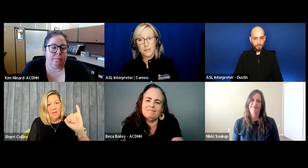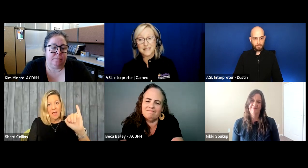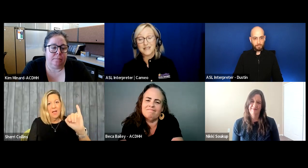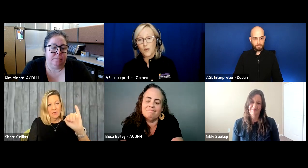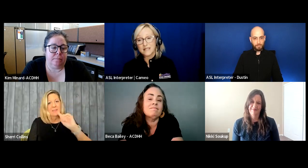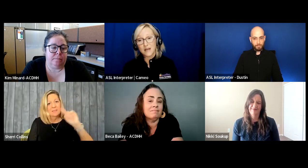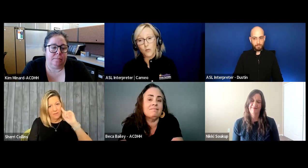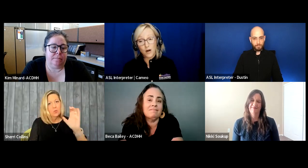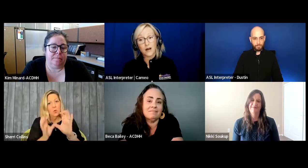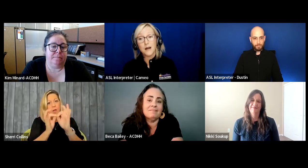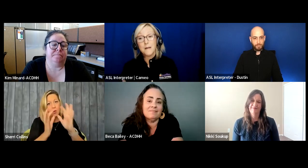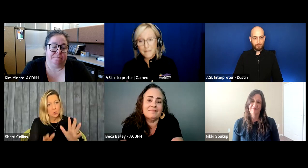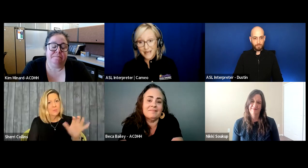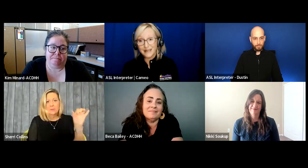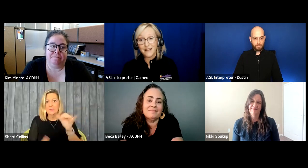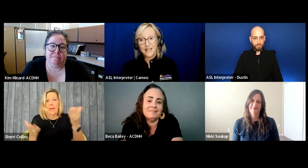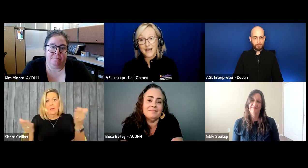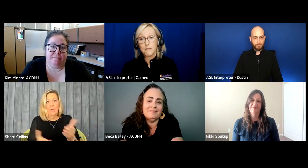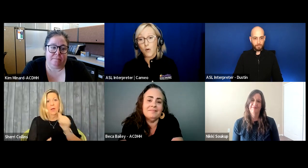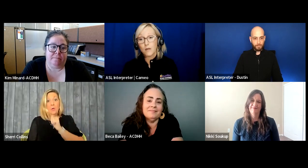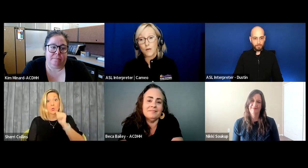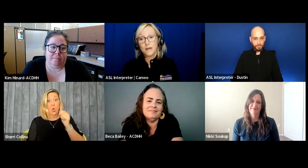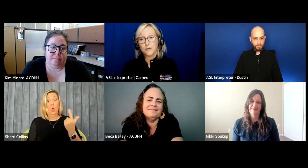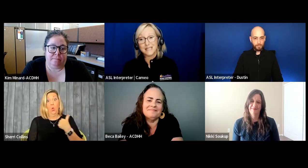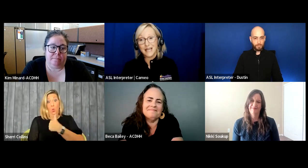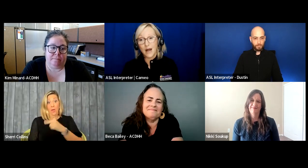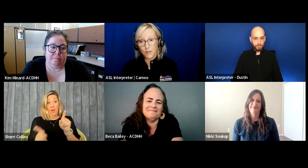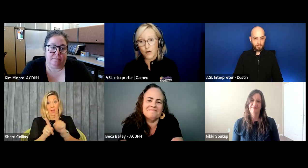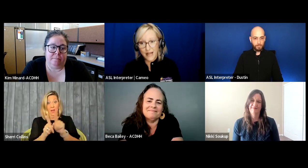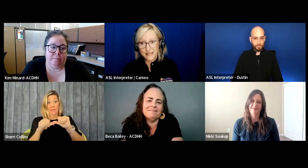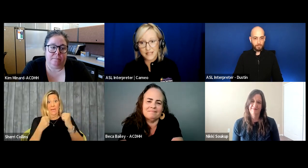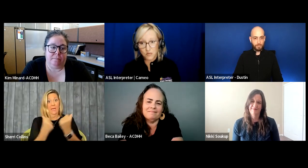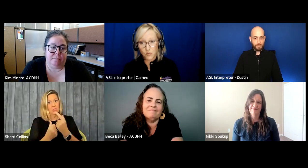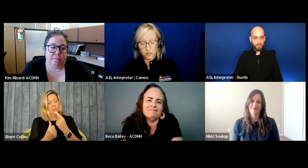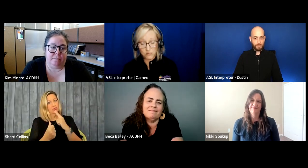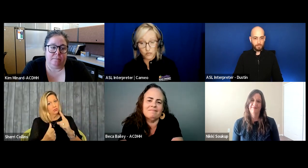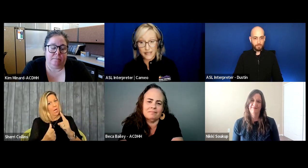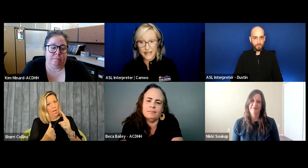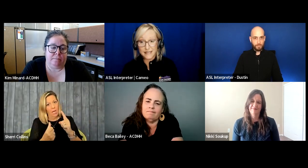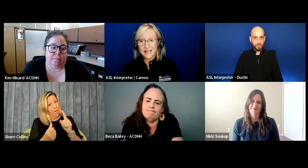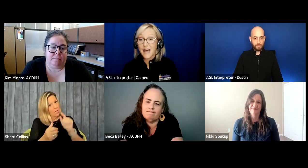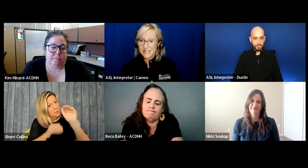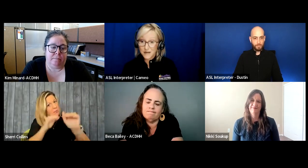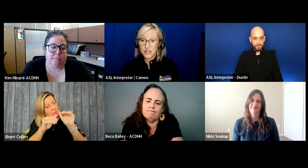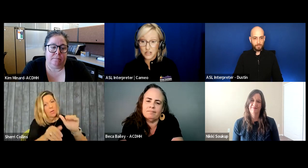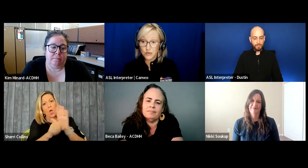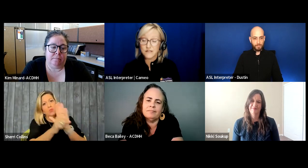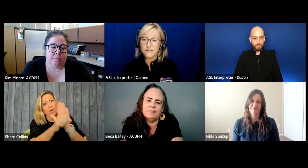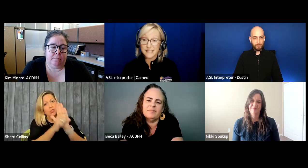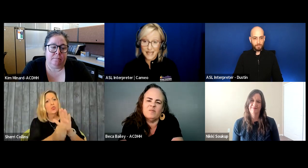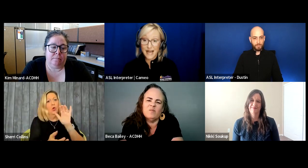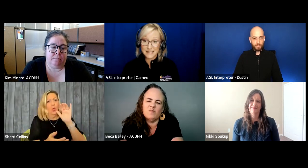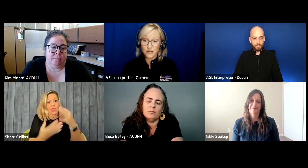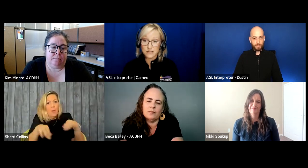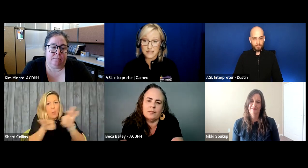accessible, but the ones that were mean that more and more people see how important access really is, and especially the use